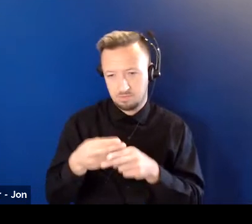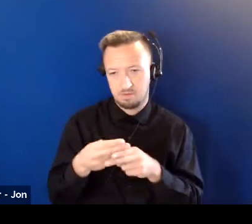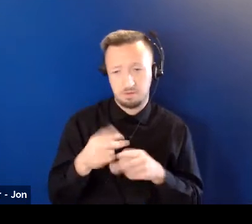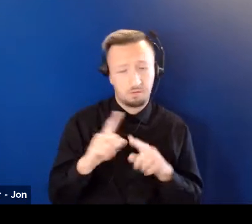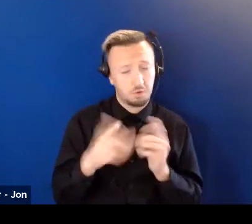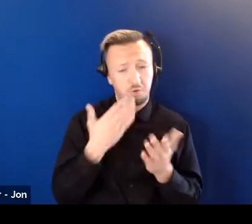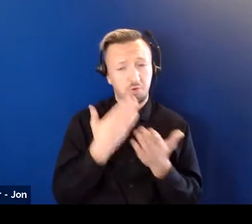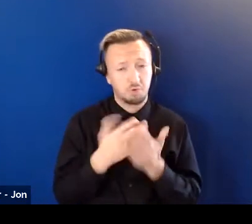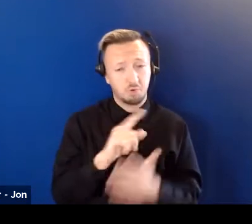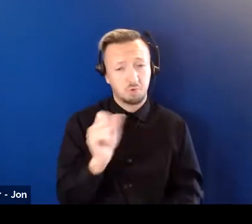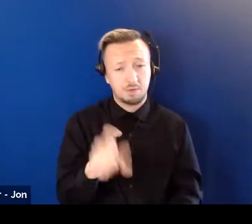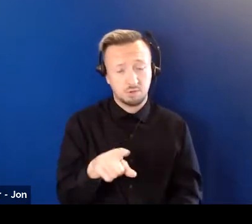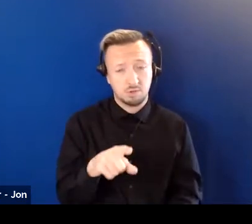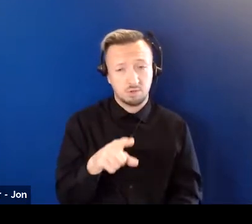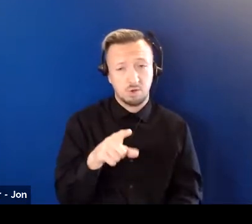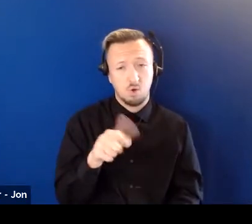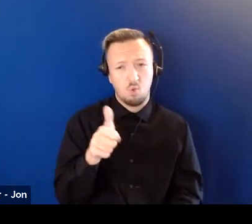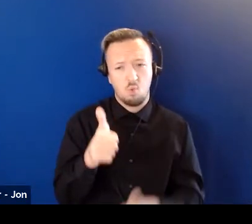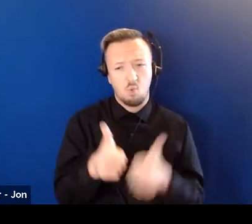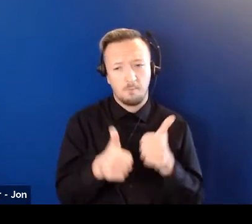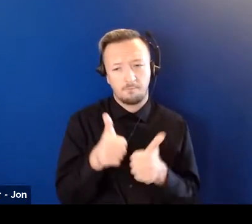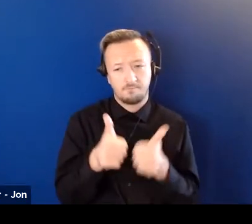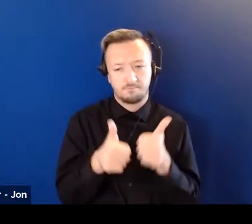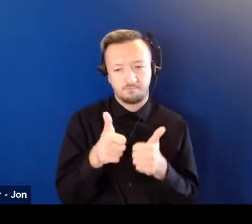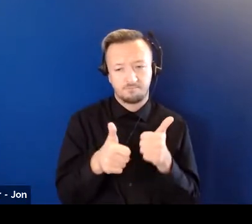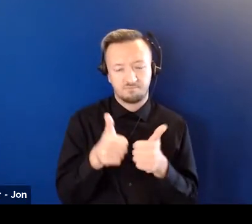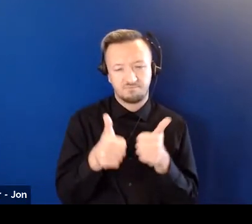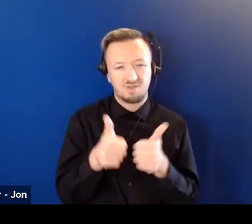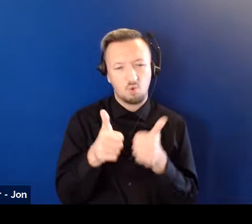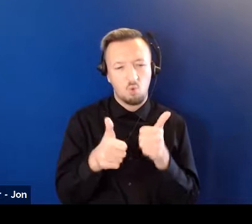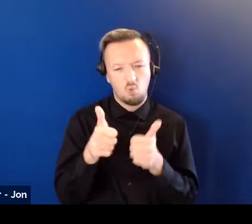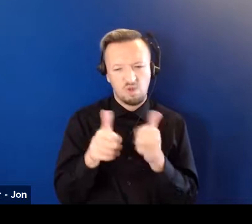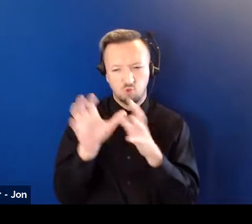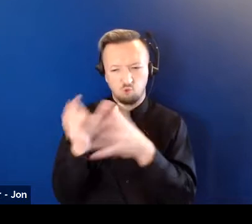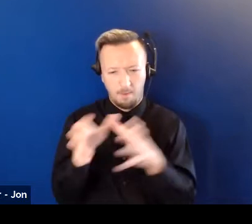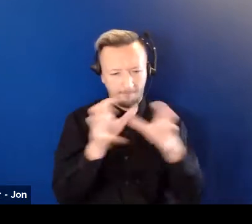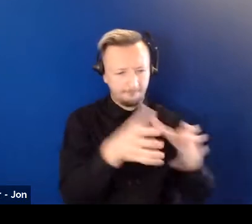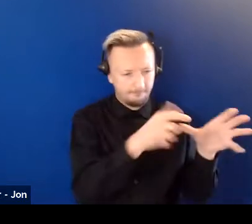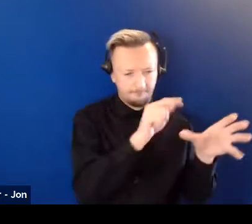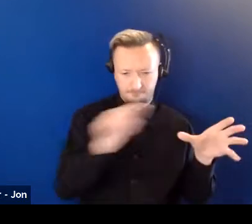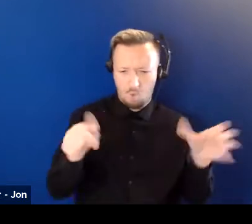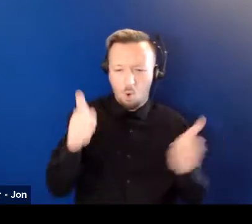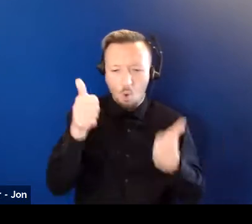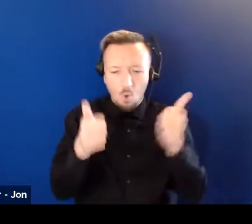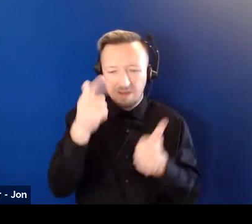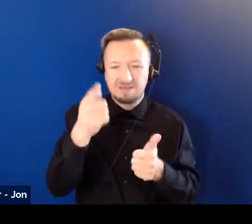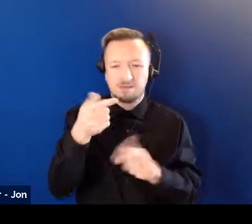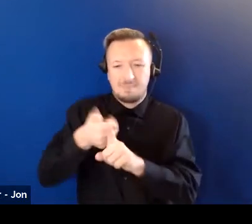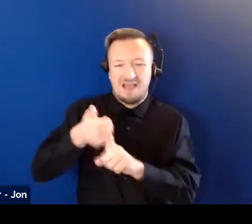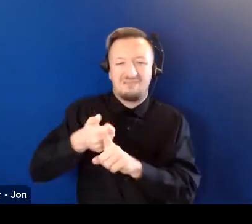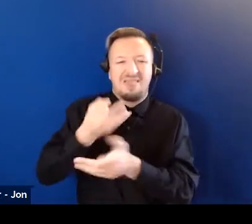an important question. Which entity is the fiscal agent for the grant? Is it